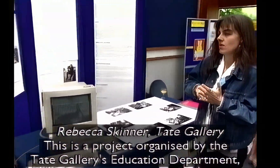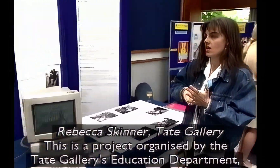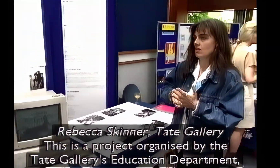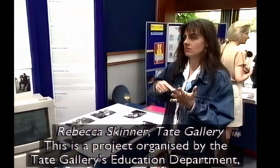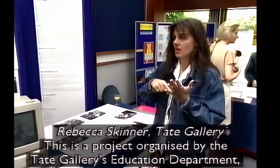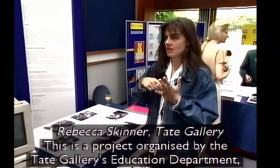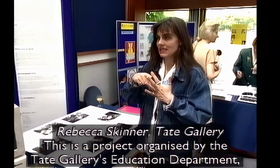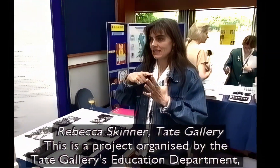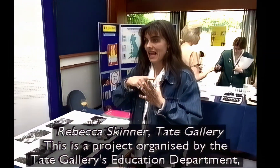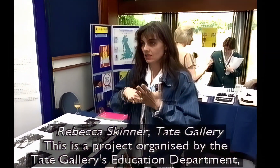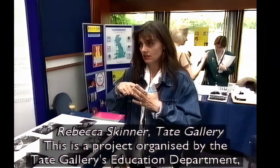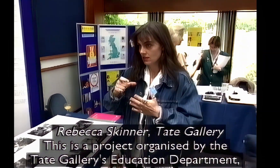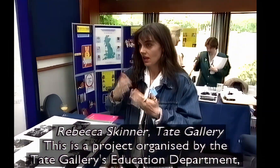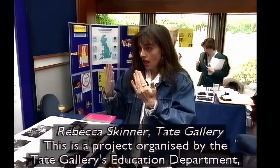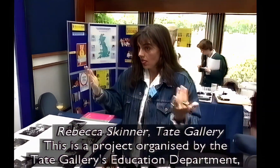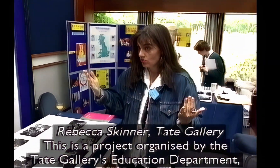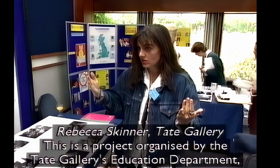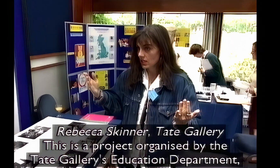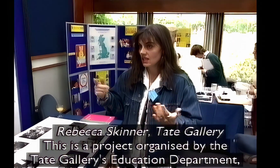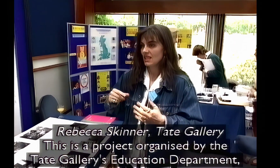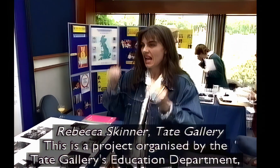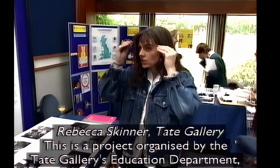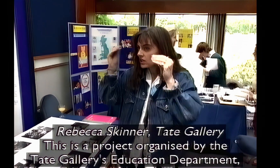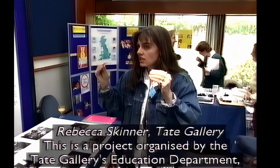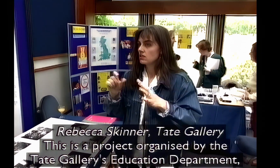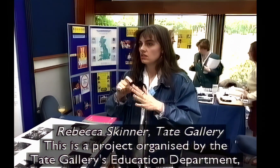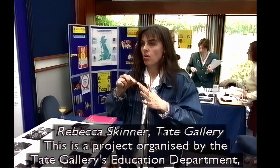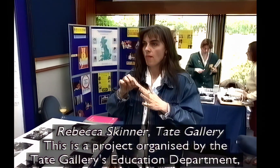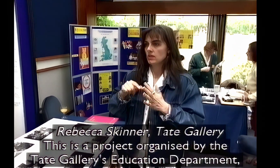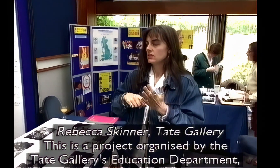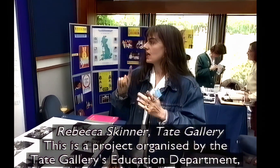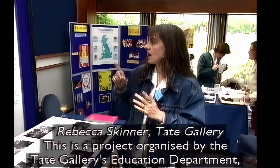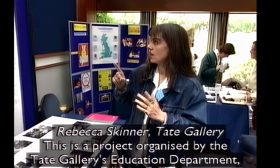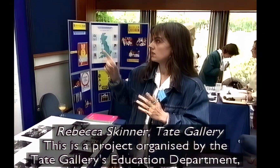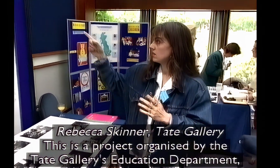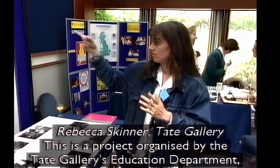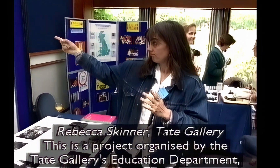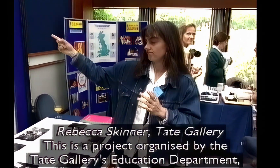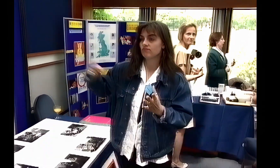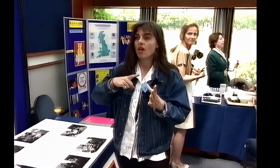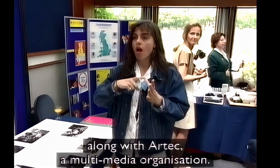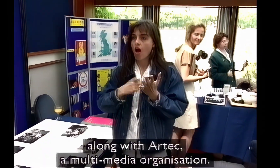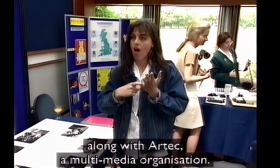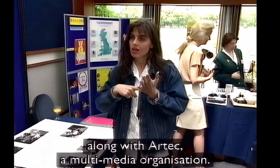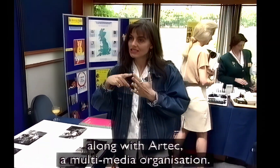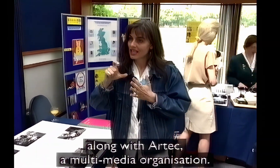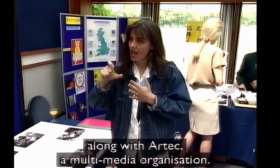This is a project organised by the Tate Gallery, actually their education department, along